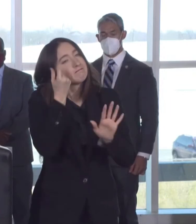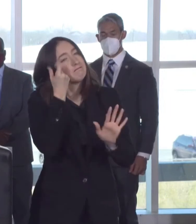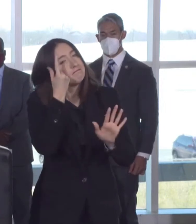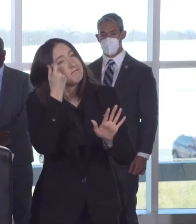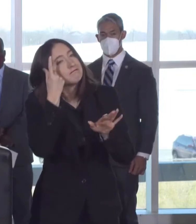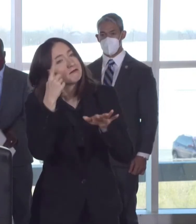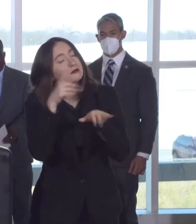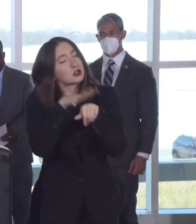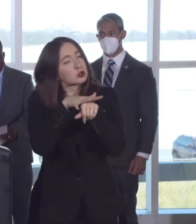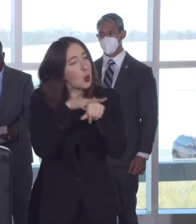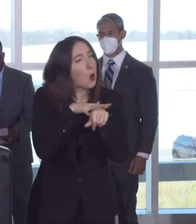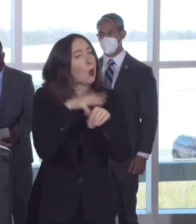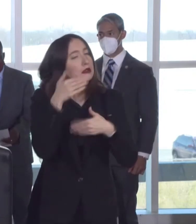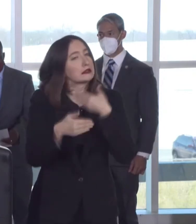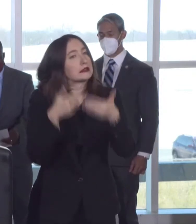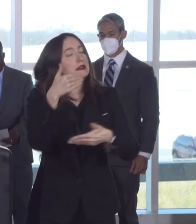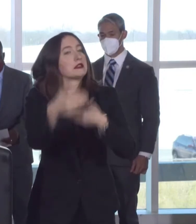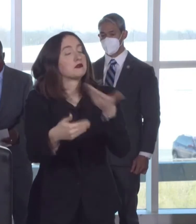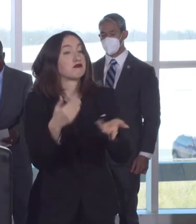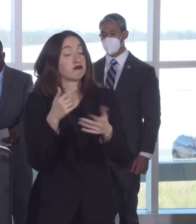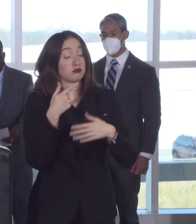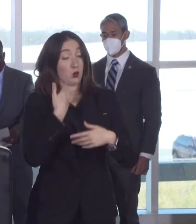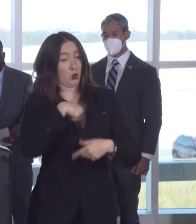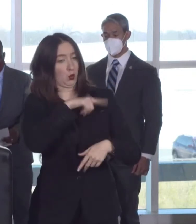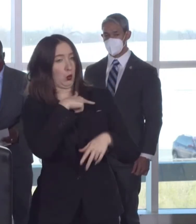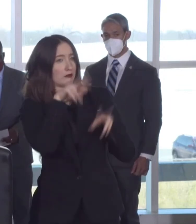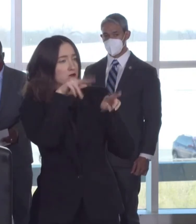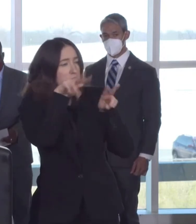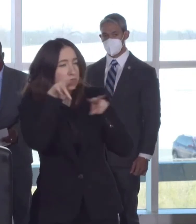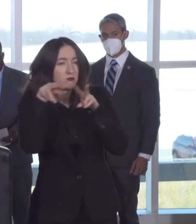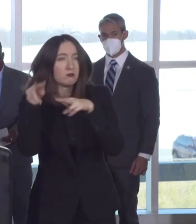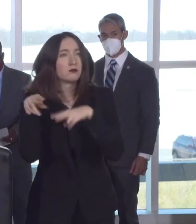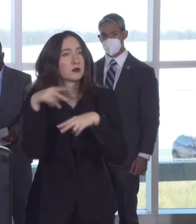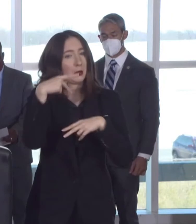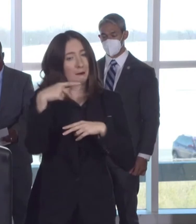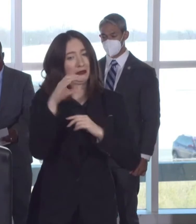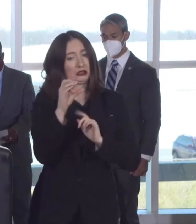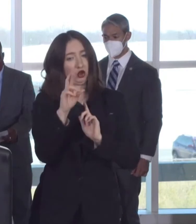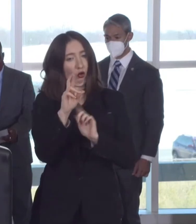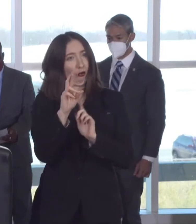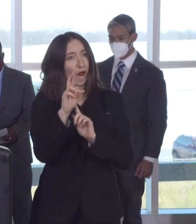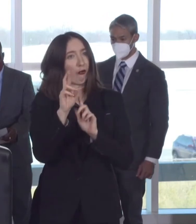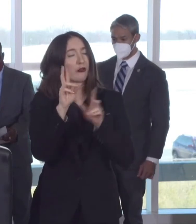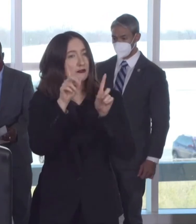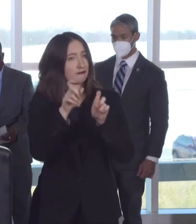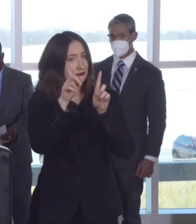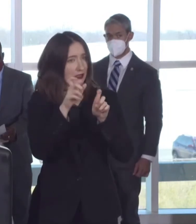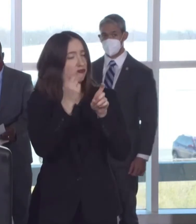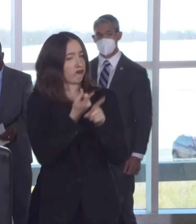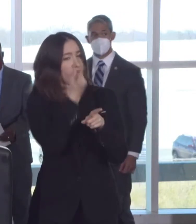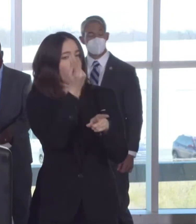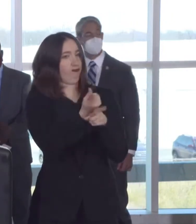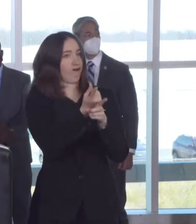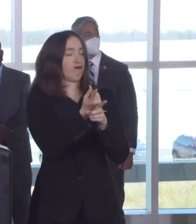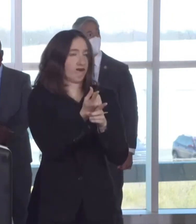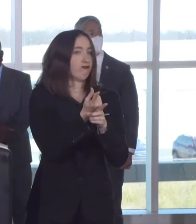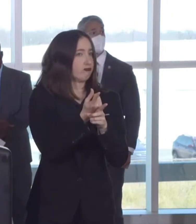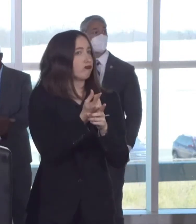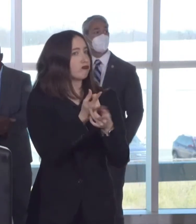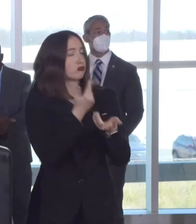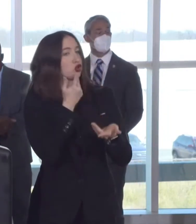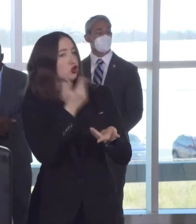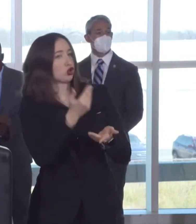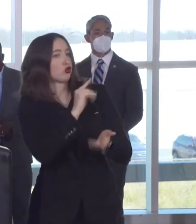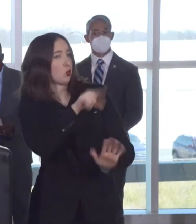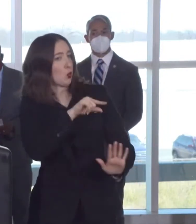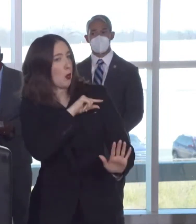very comprehensive lab. When you're taking a PCR test, you can be sure the results are going to be right, but there has been some